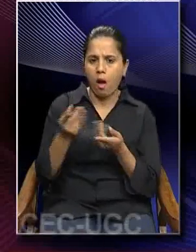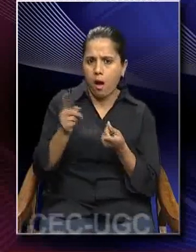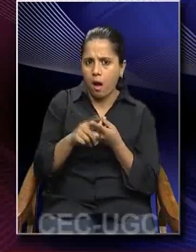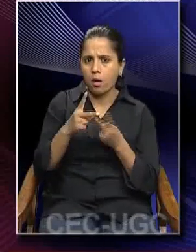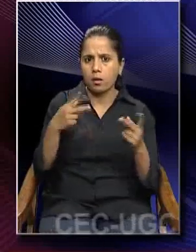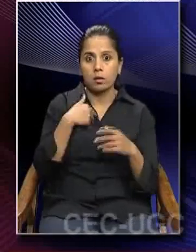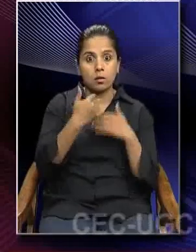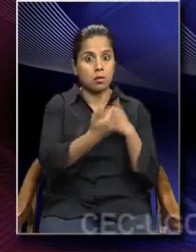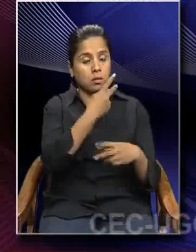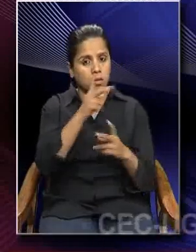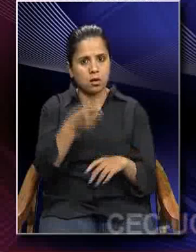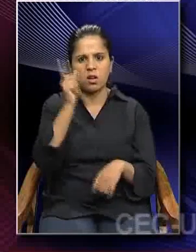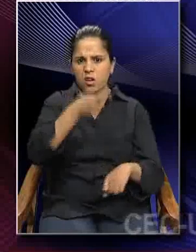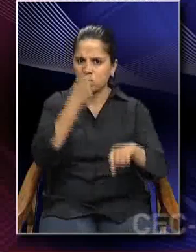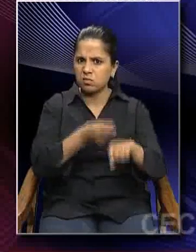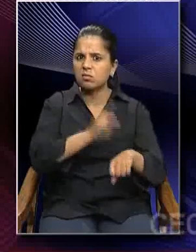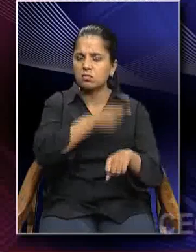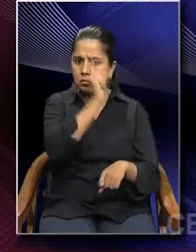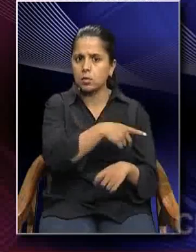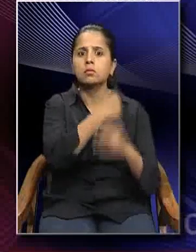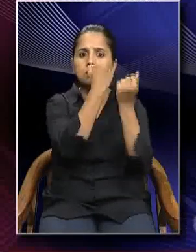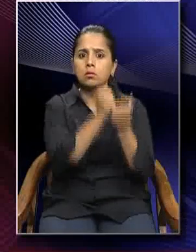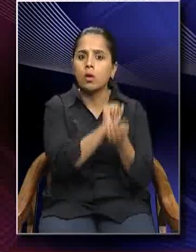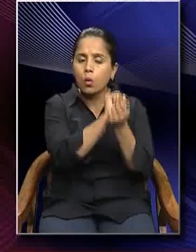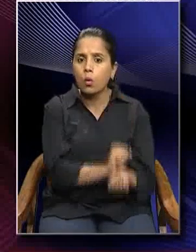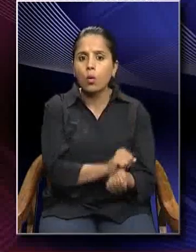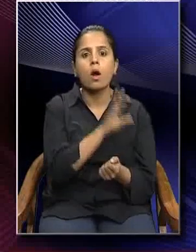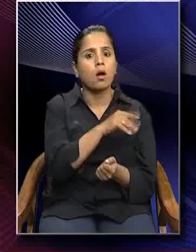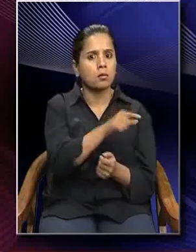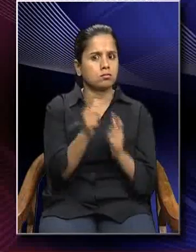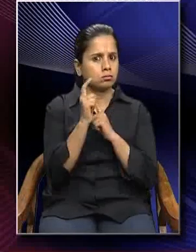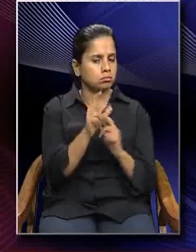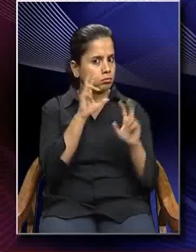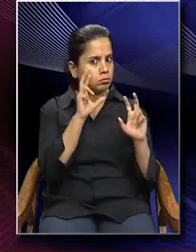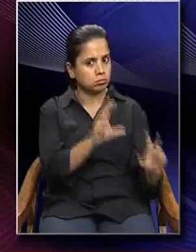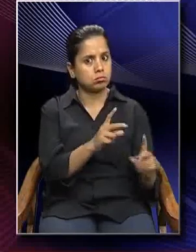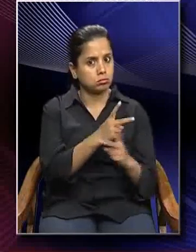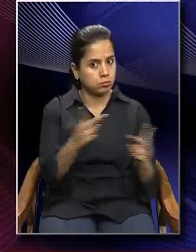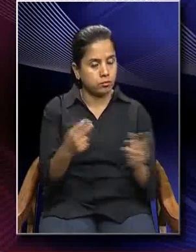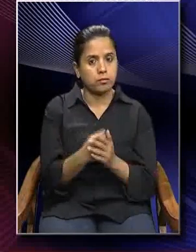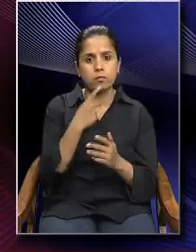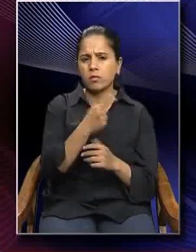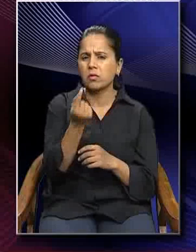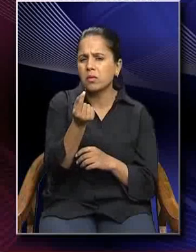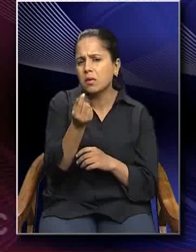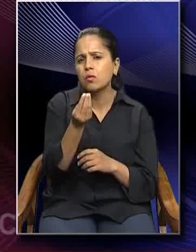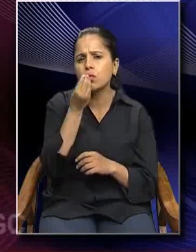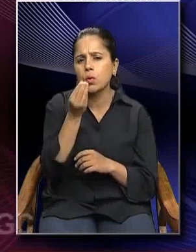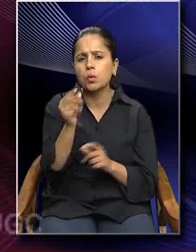underwent penance. She was to be kept under guard and given very meager